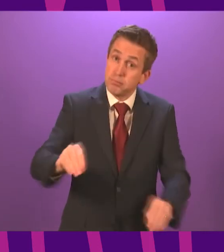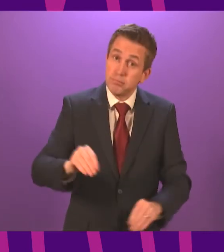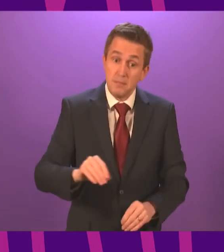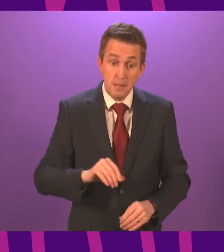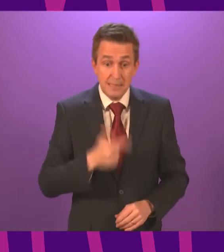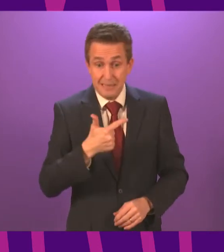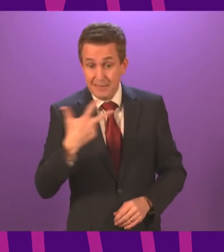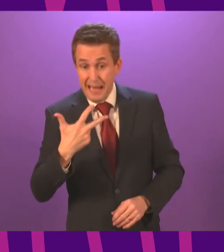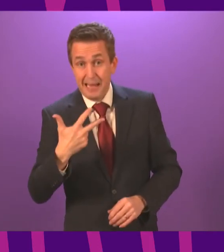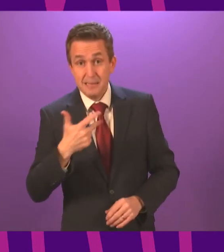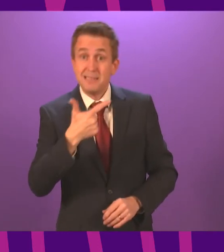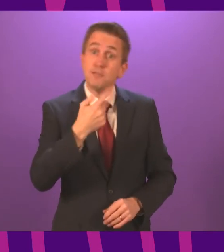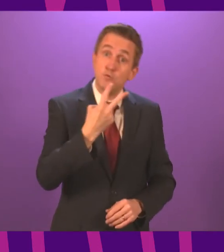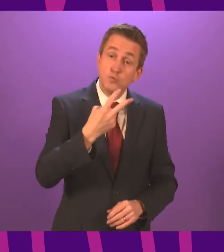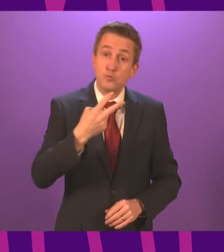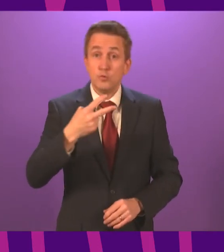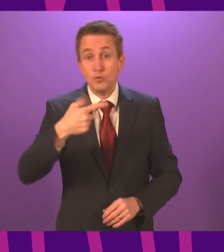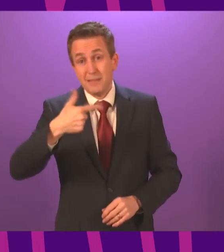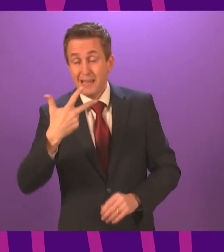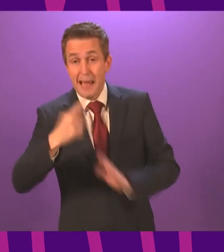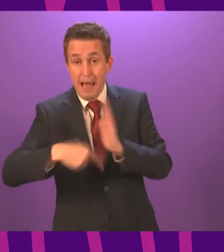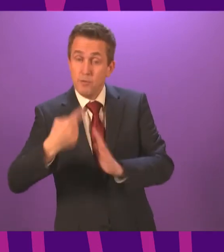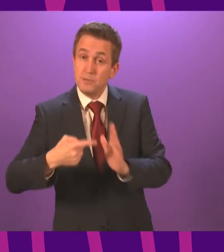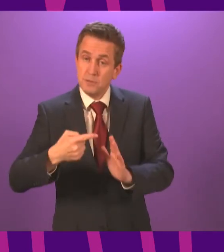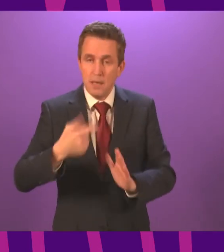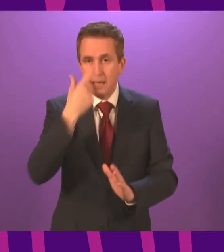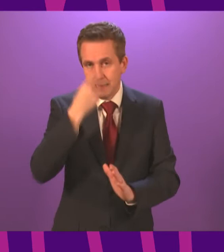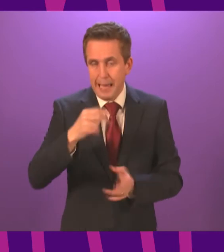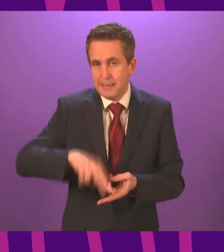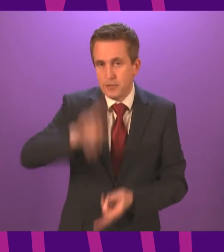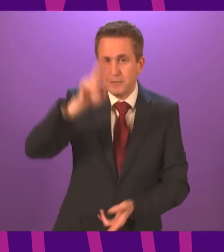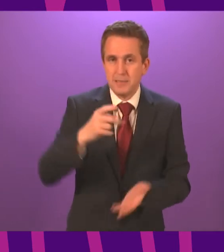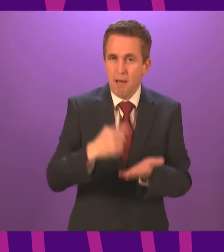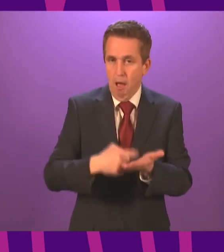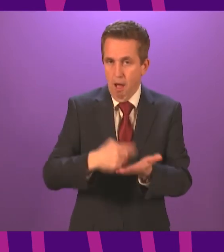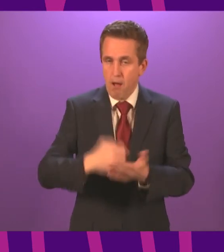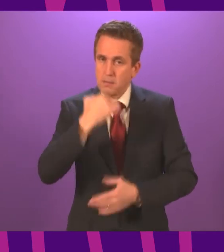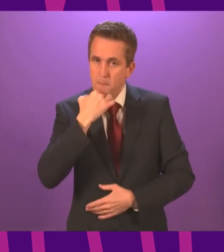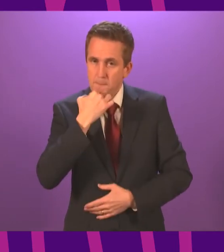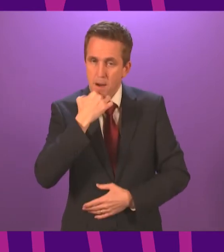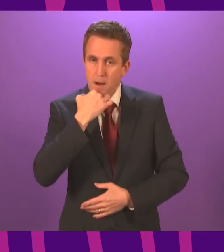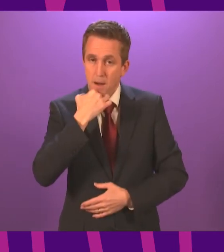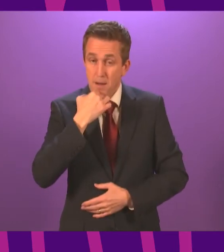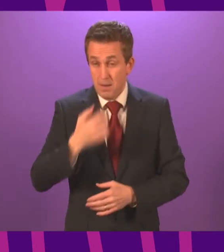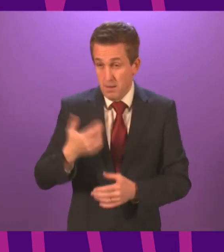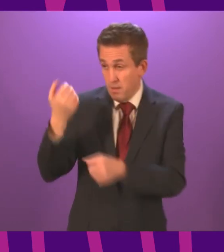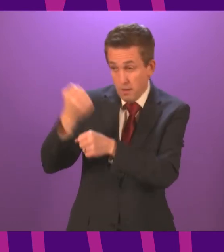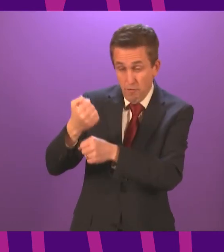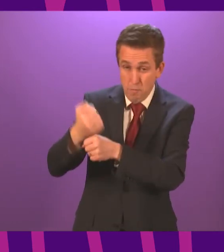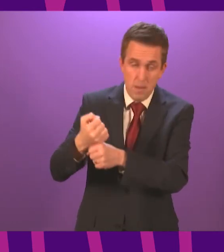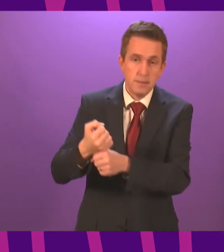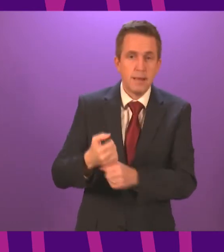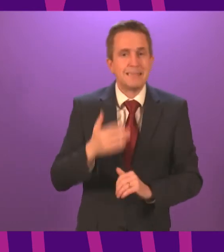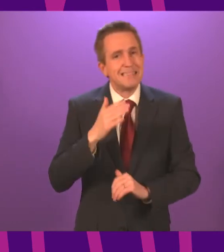hours has a significant impact on the R number. And, Presiding Officer, crucially, the government have failed to roll out mass testing,